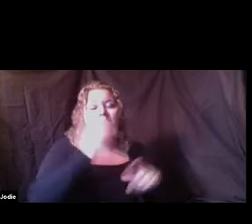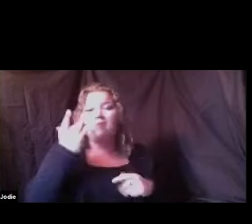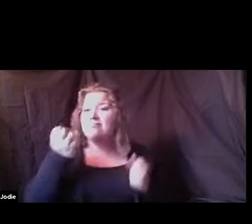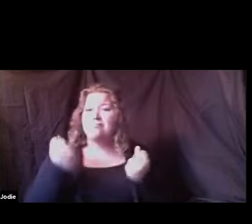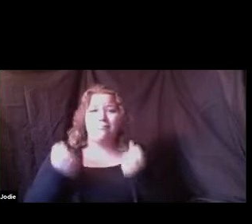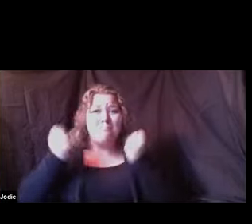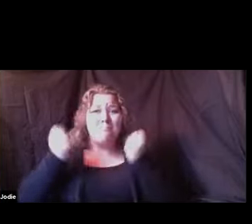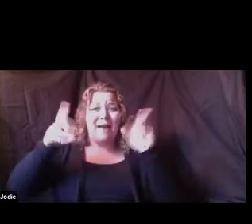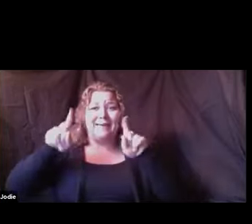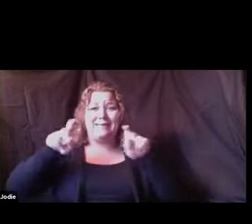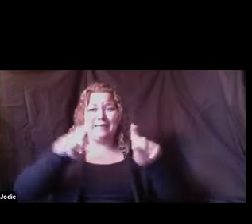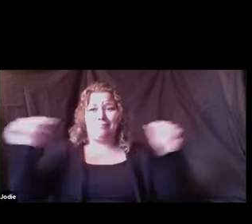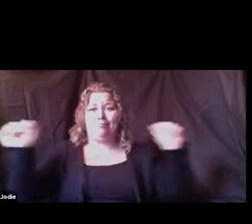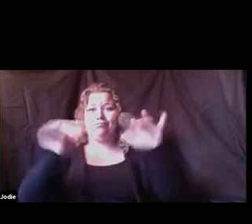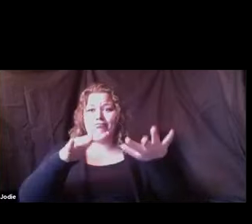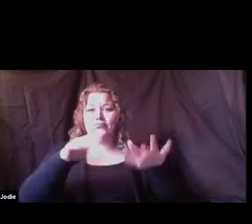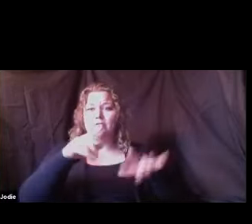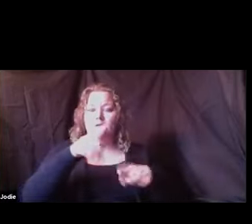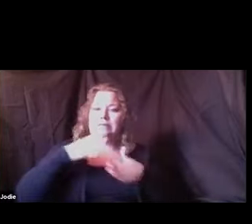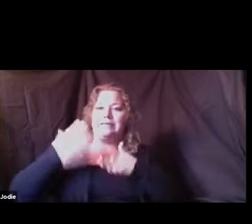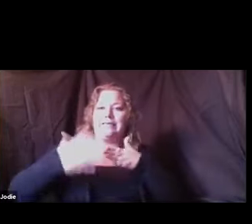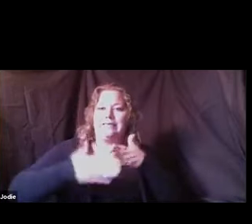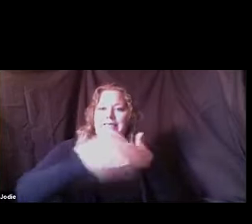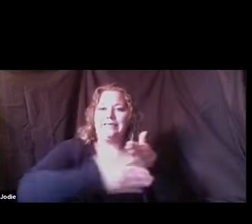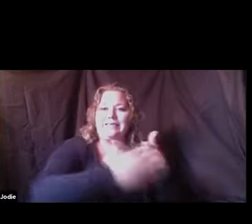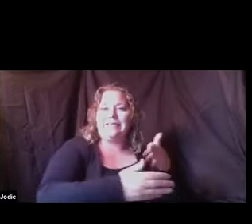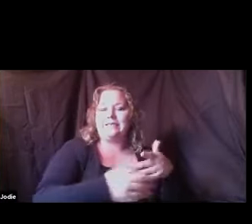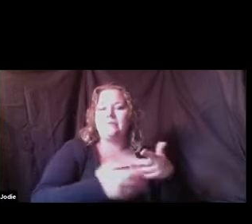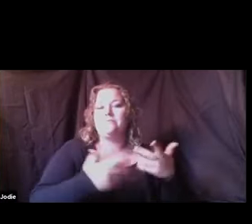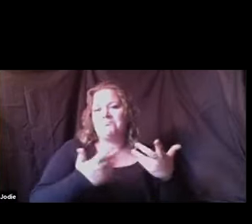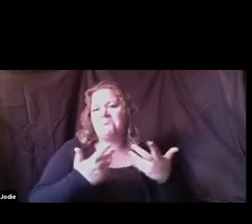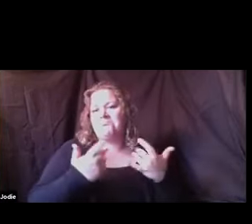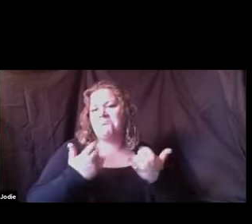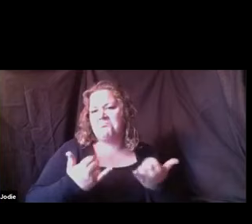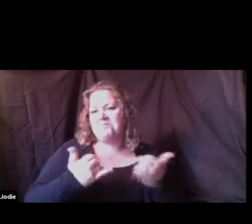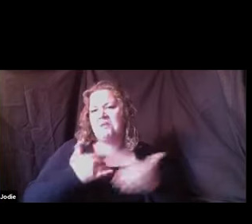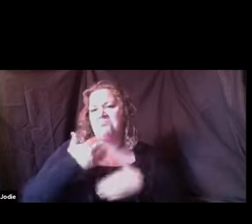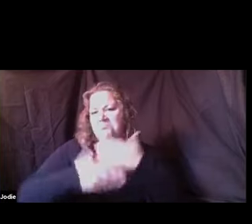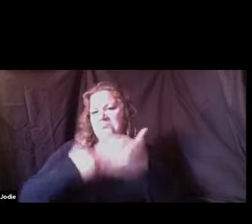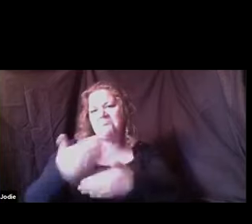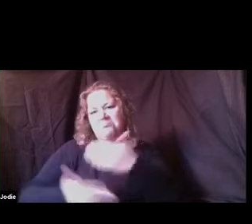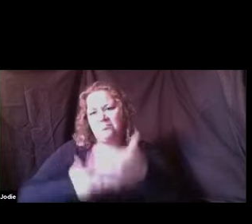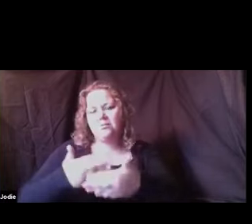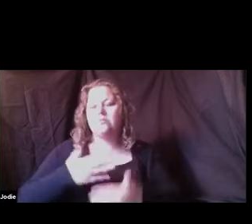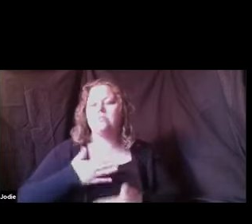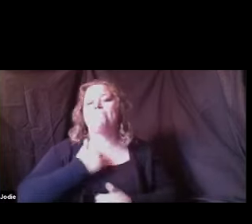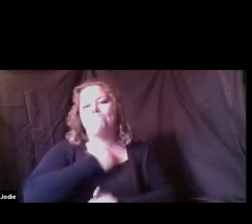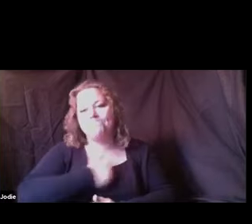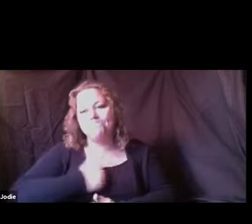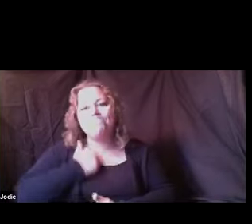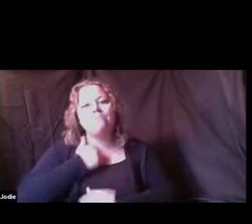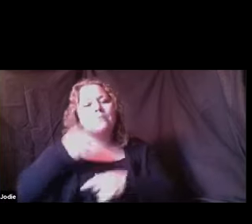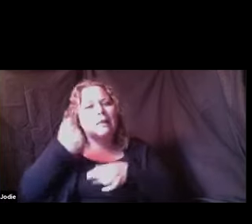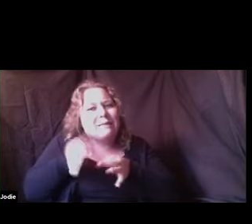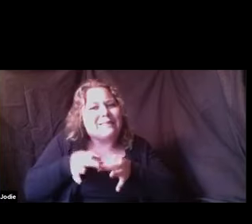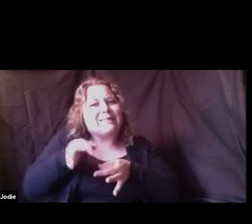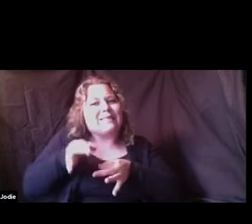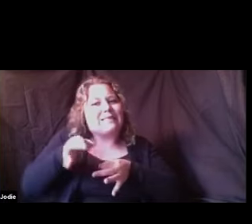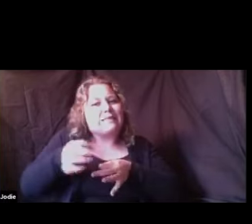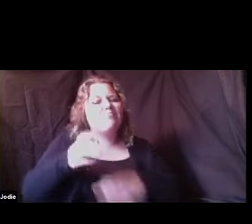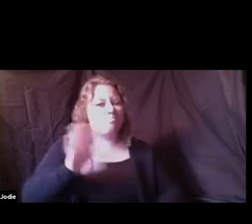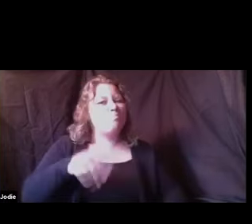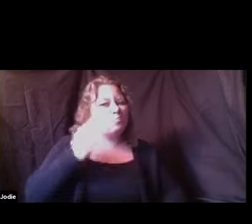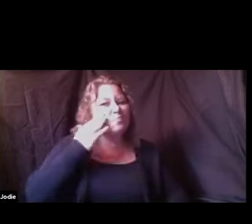high. So we are sorry that that was a bit of a delay. It was disappointing to us, of course, as